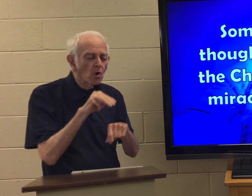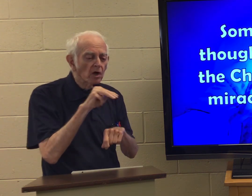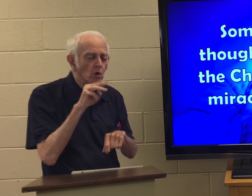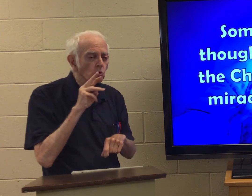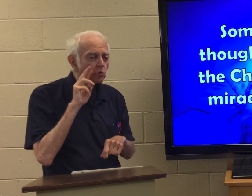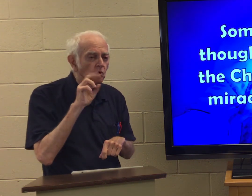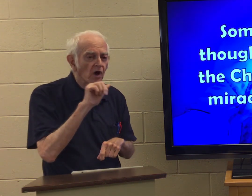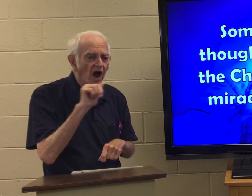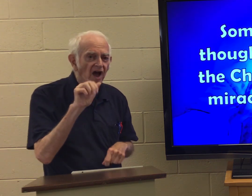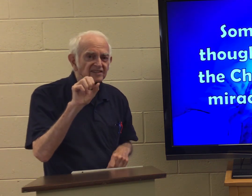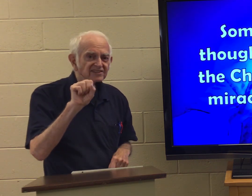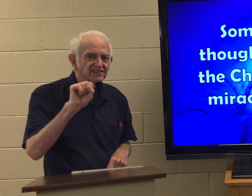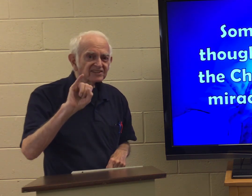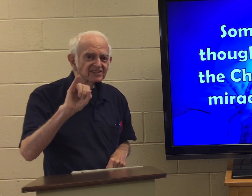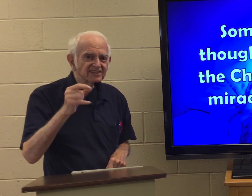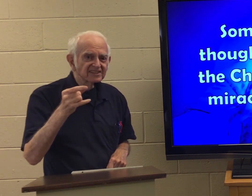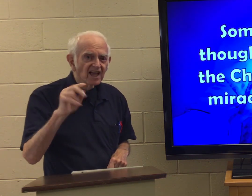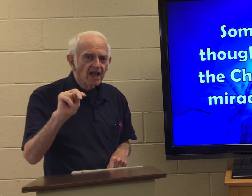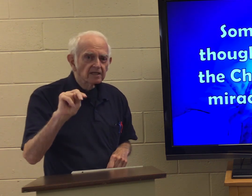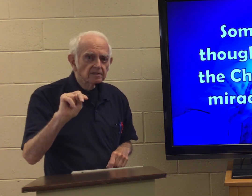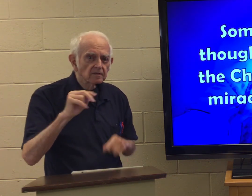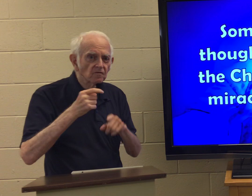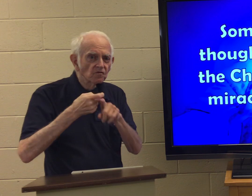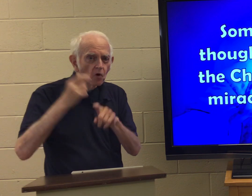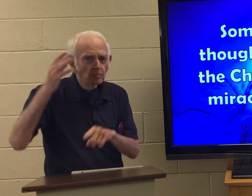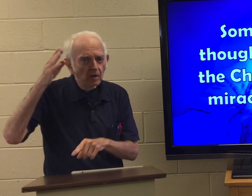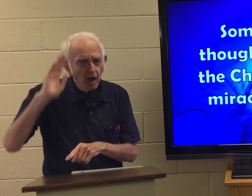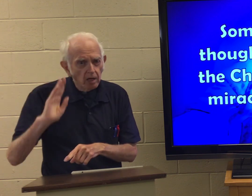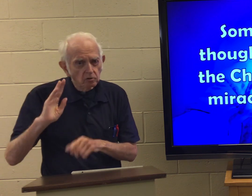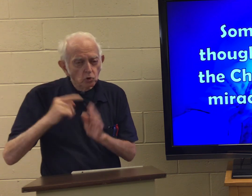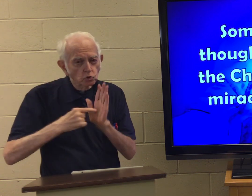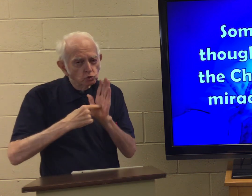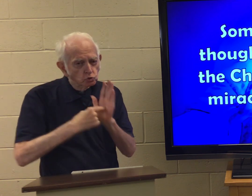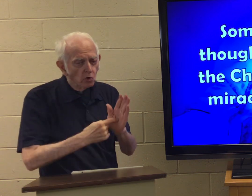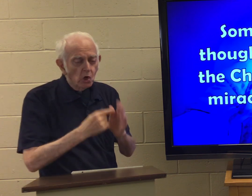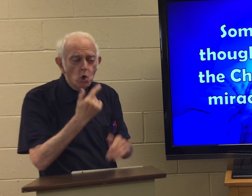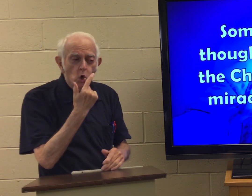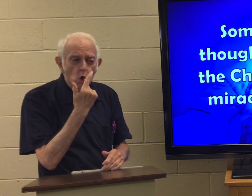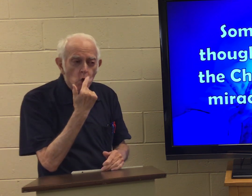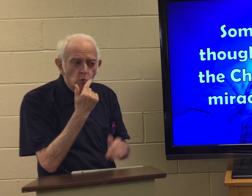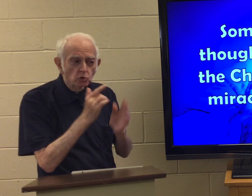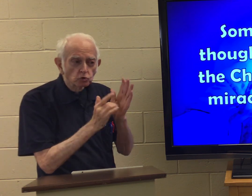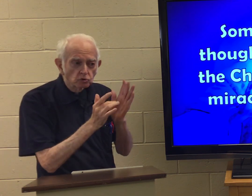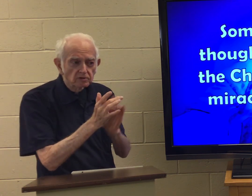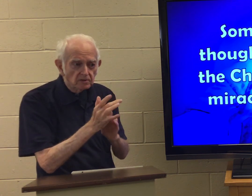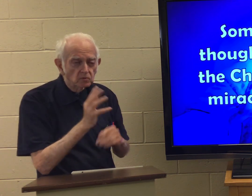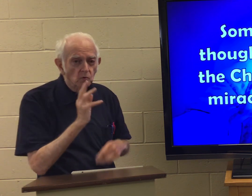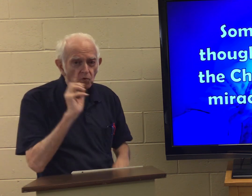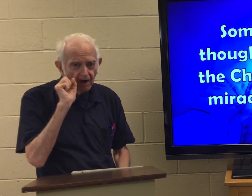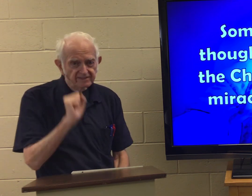those miracles were a sign from God to show who Jesus